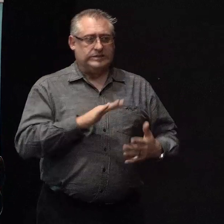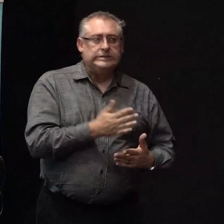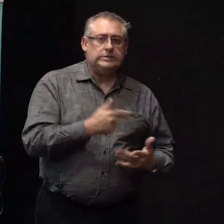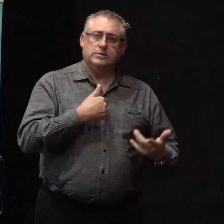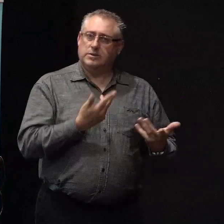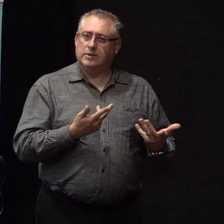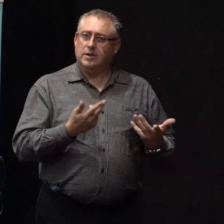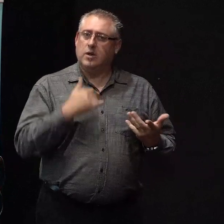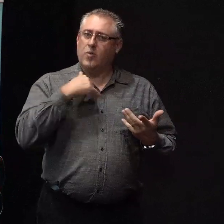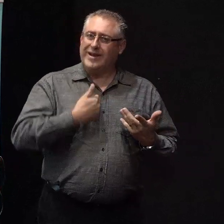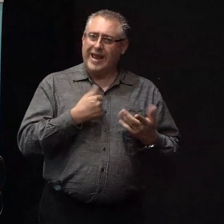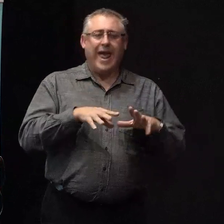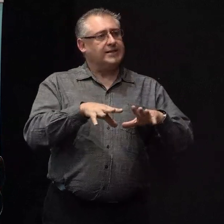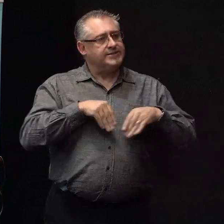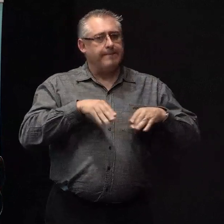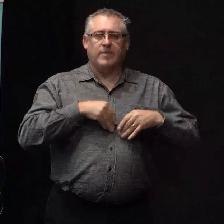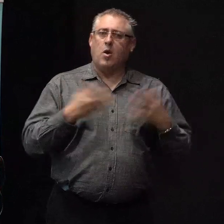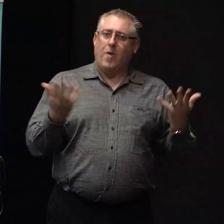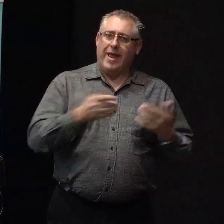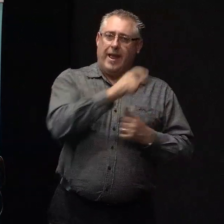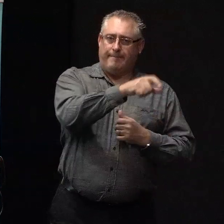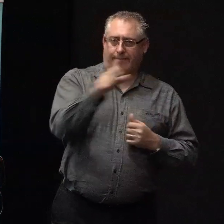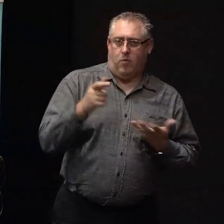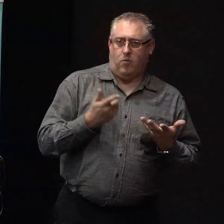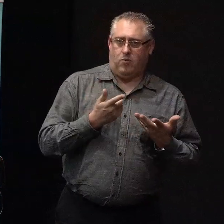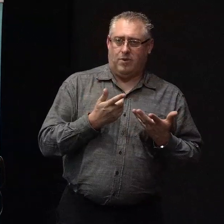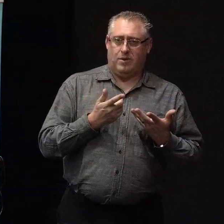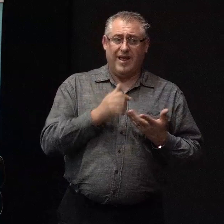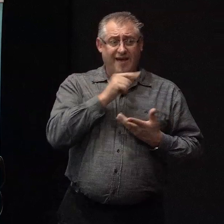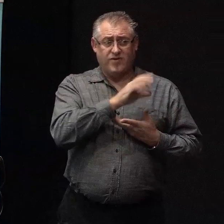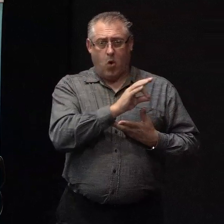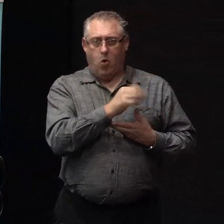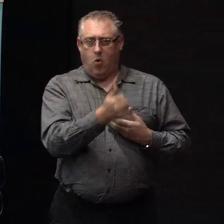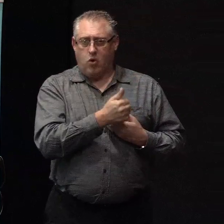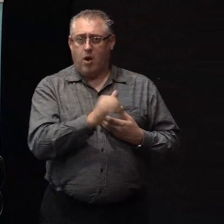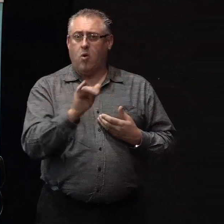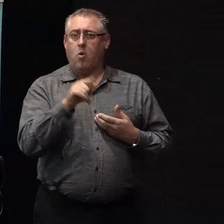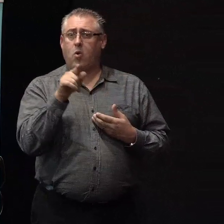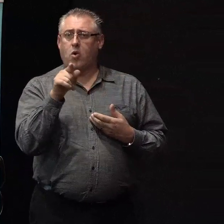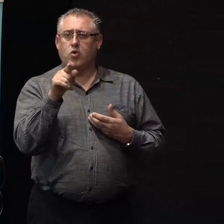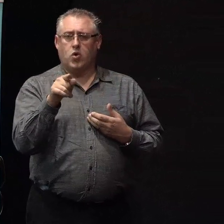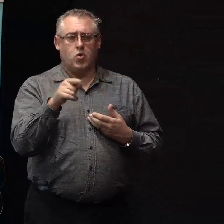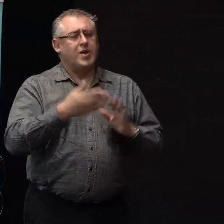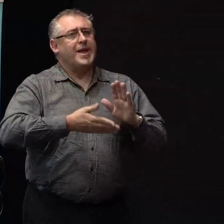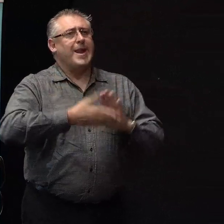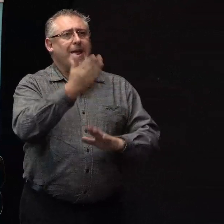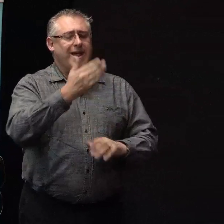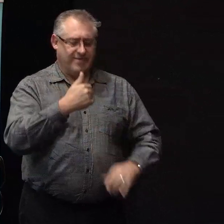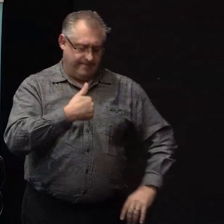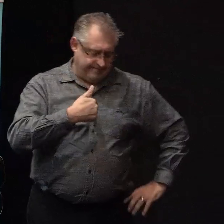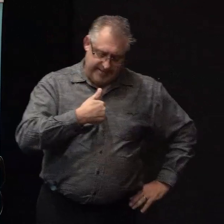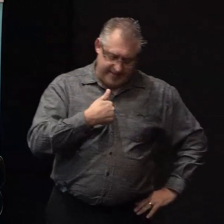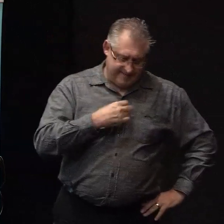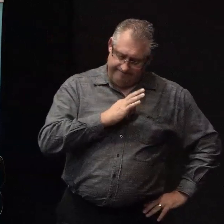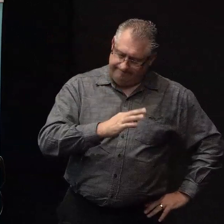-being and accepting where people are. And if they're really not all right or you're leaving this session thinking, geez, I'm really